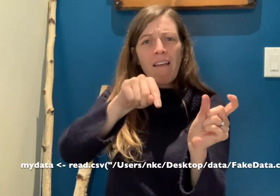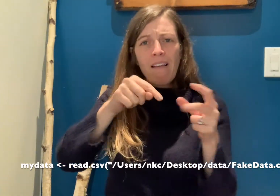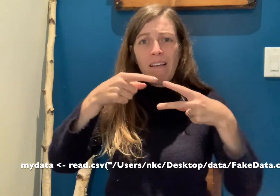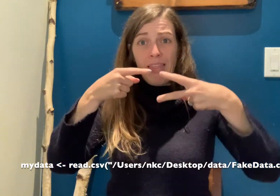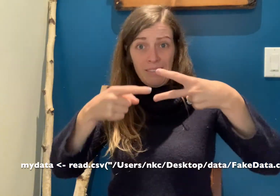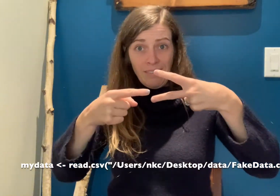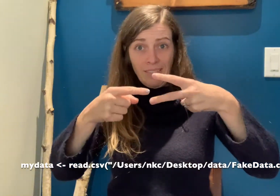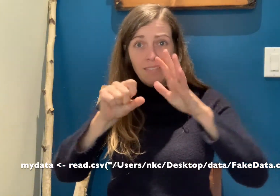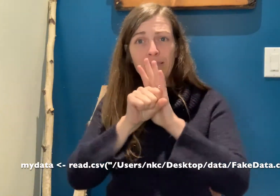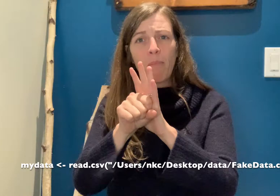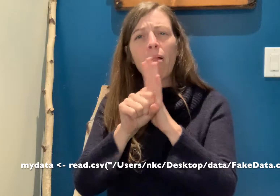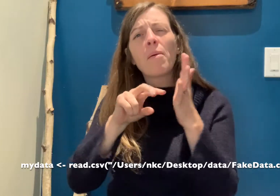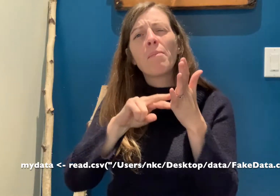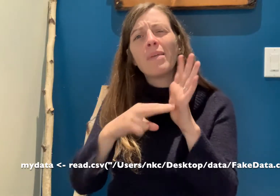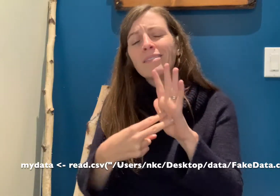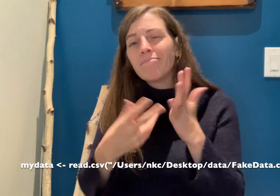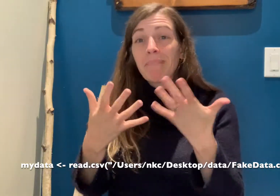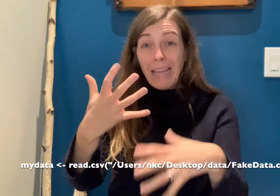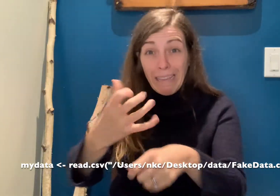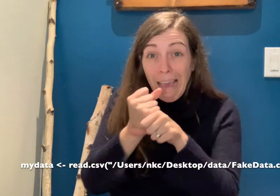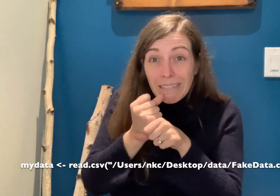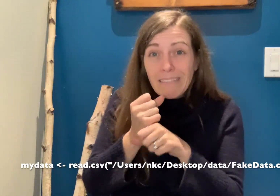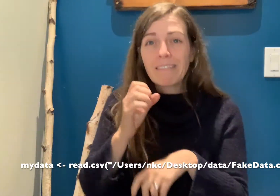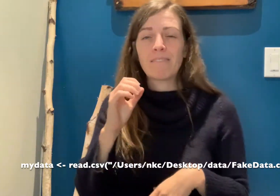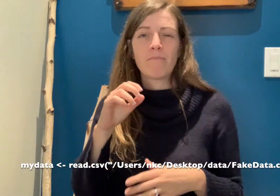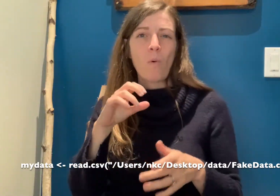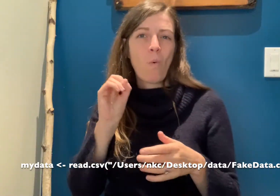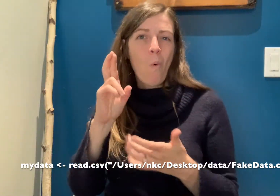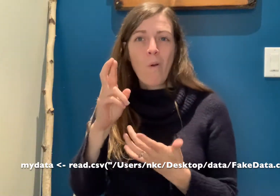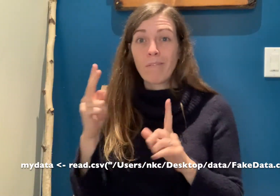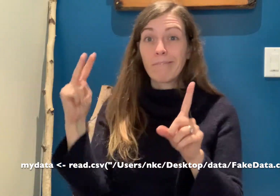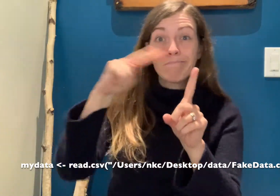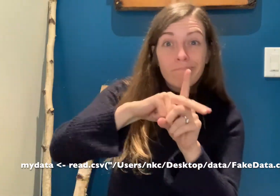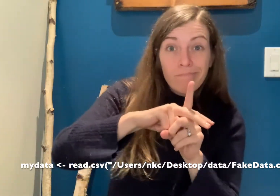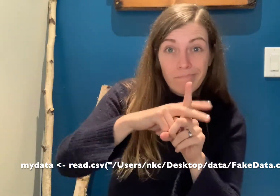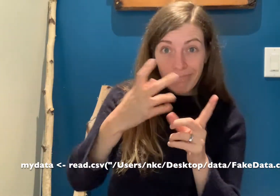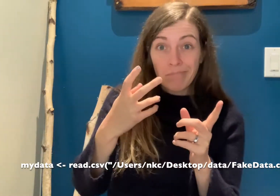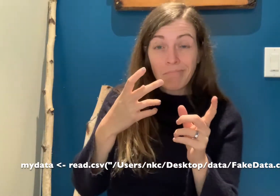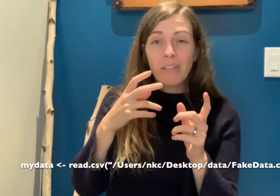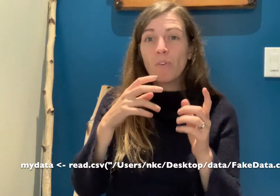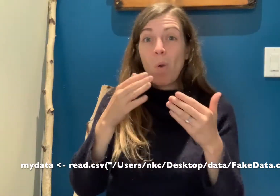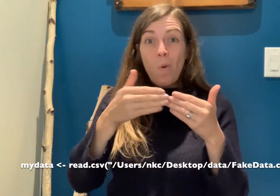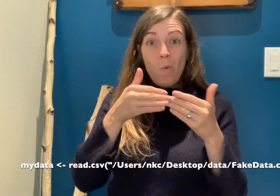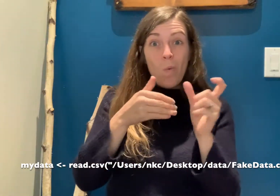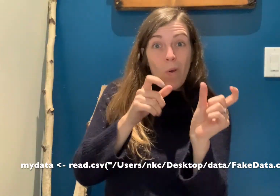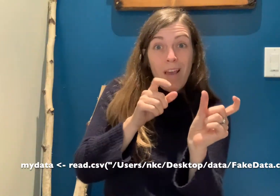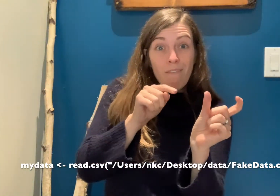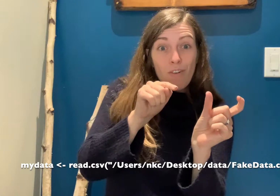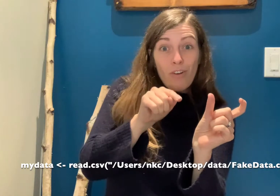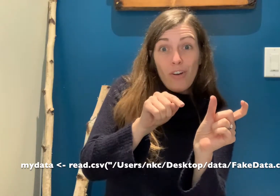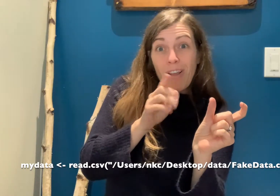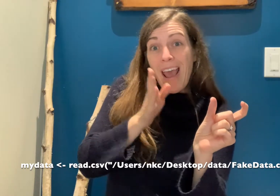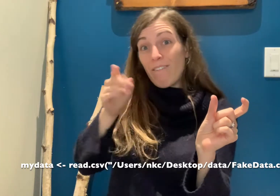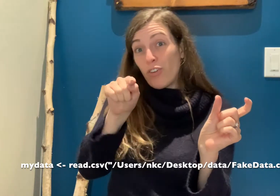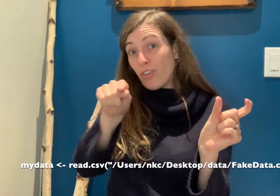up word, my data. Could have been anything, but I'm going to use my data. And then I use that arrow symbol, which I'll call gets,